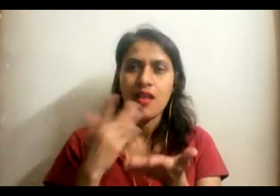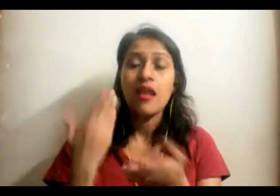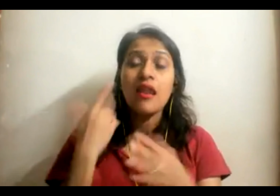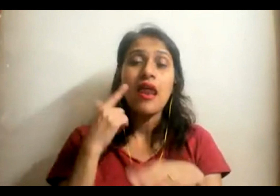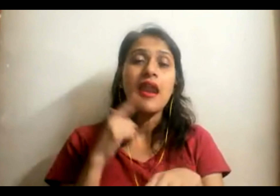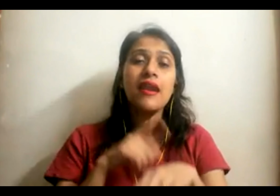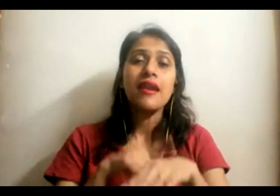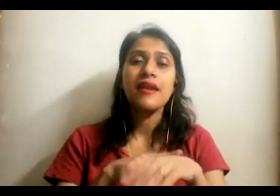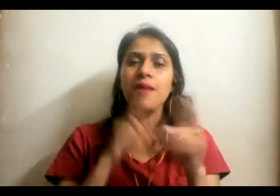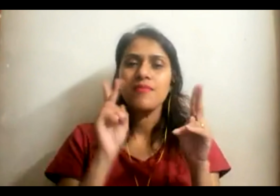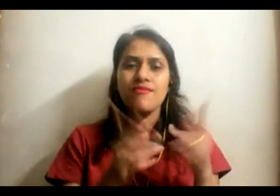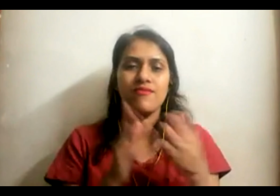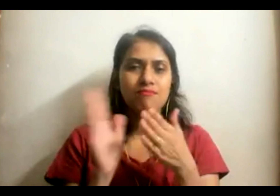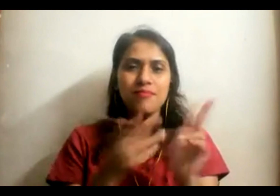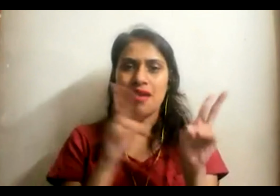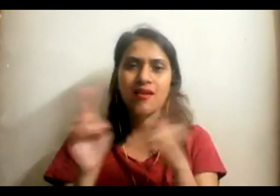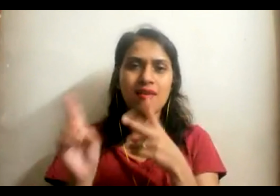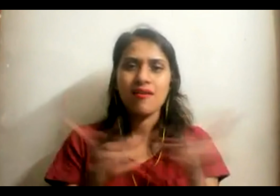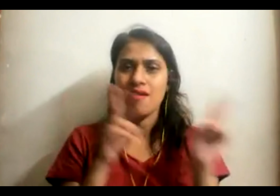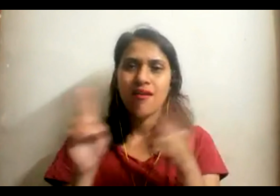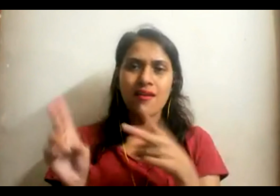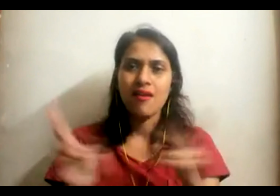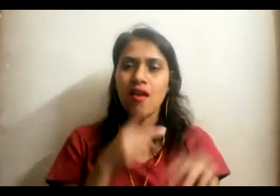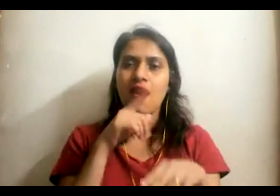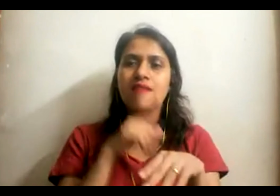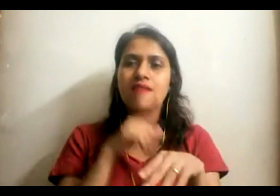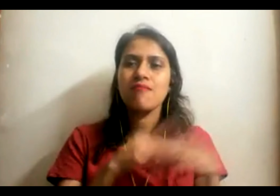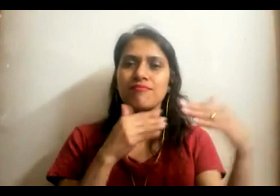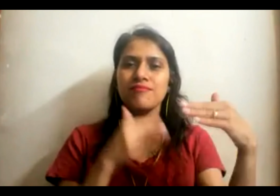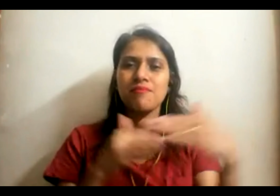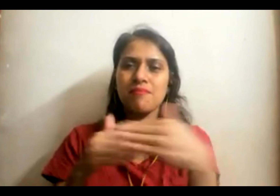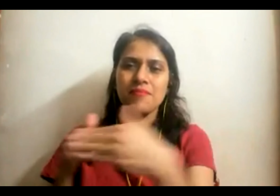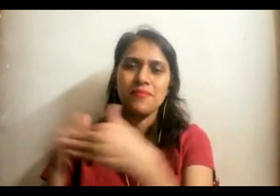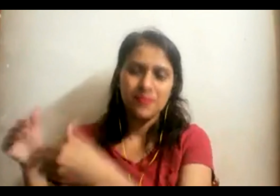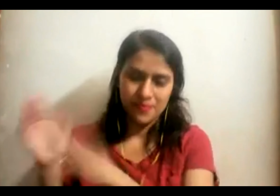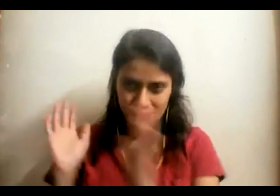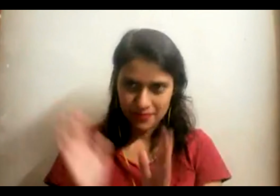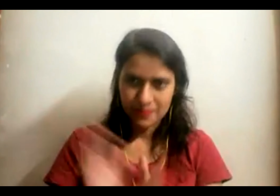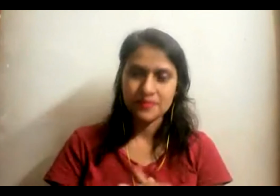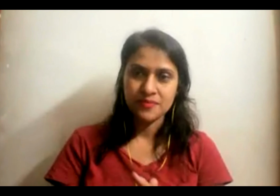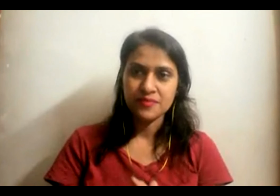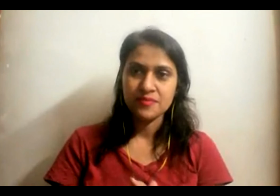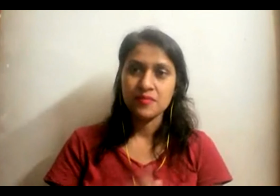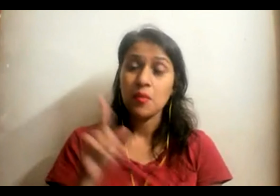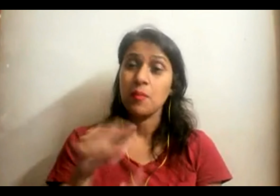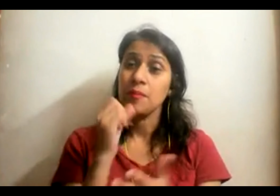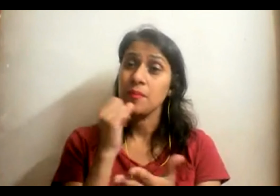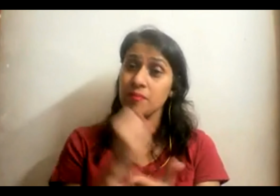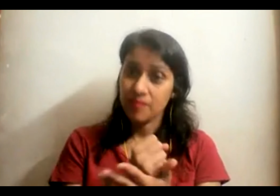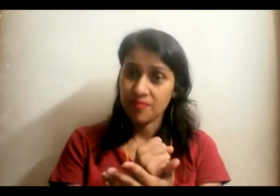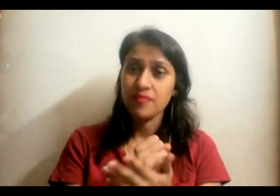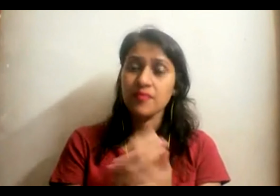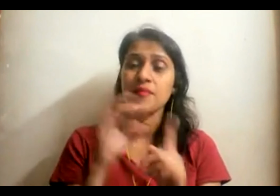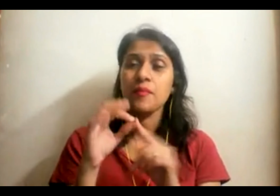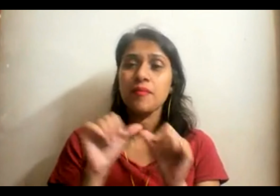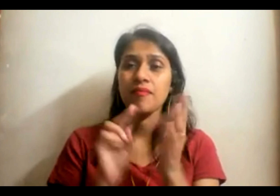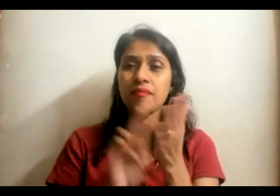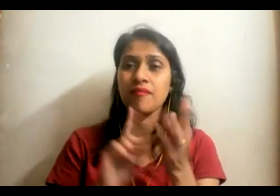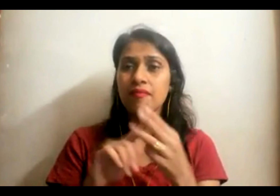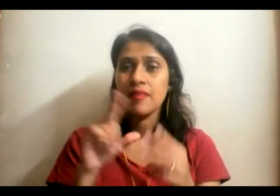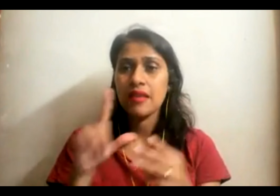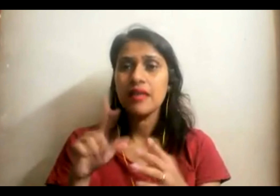that you do. That, okay, it has changed so much in 5 years. Yeah. But if it has to be a panel study, you'll follow a set of sample, maybe a